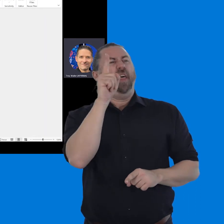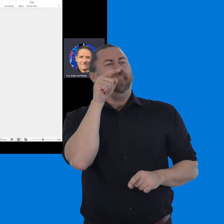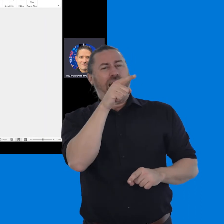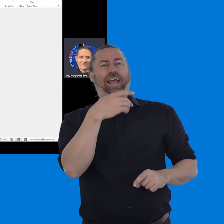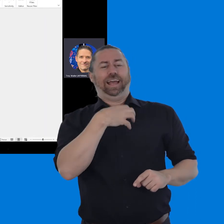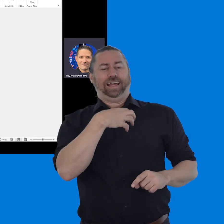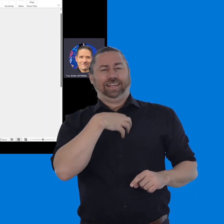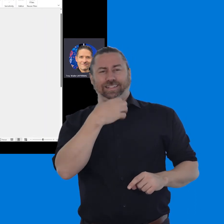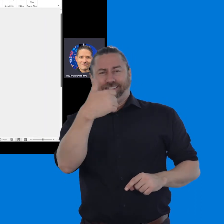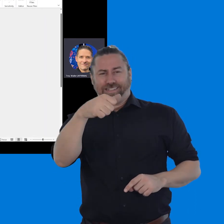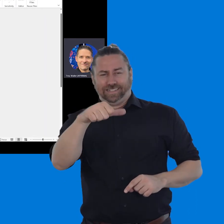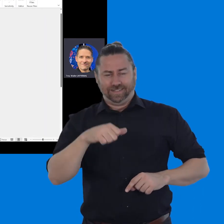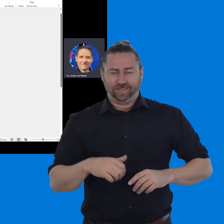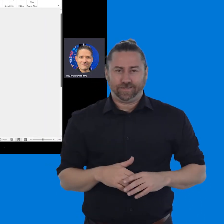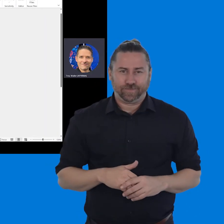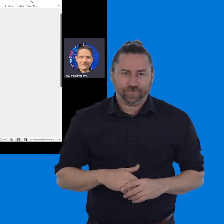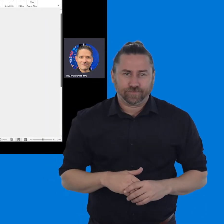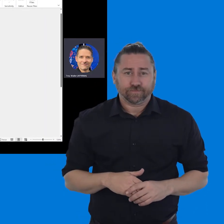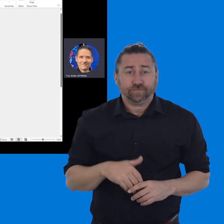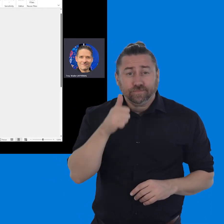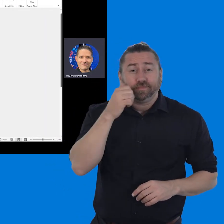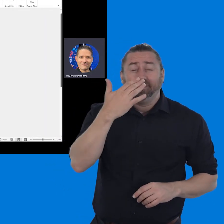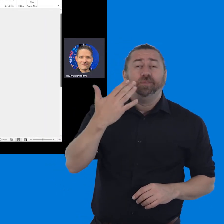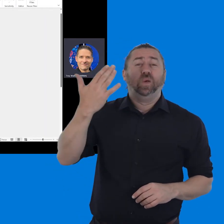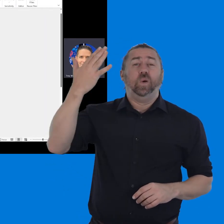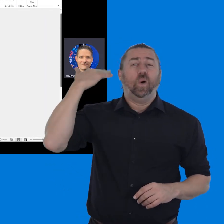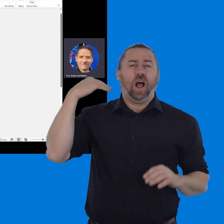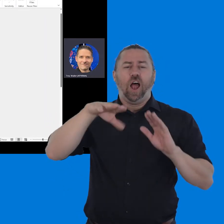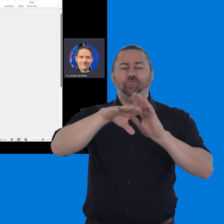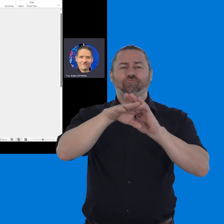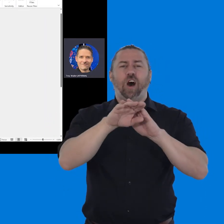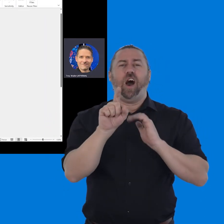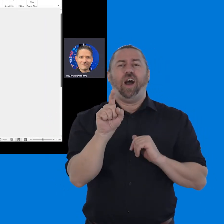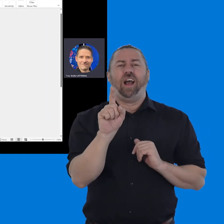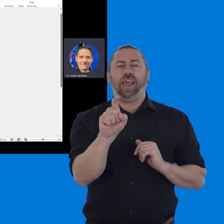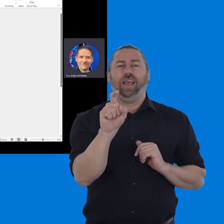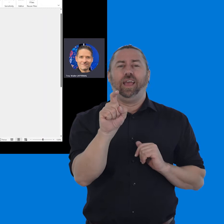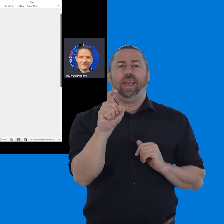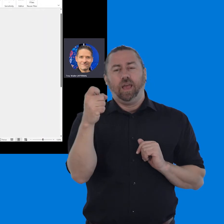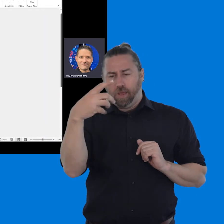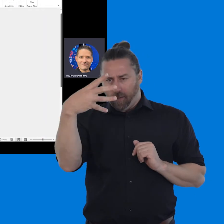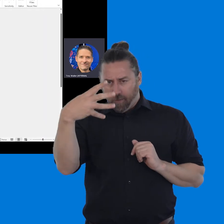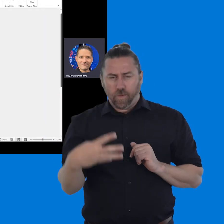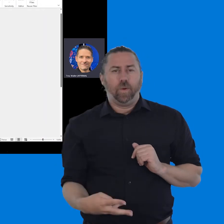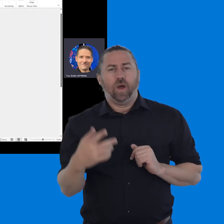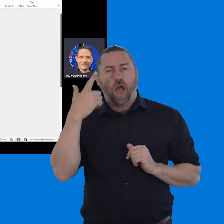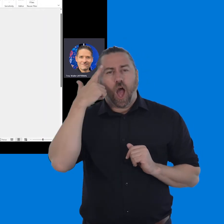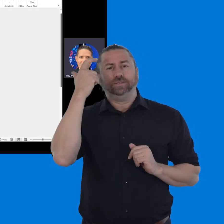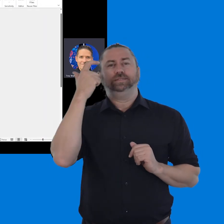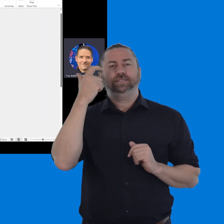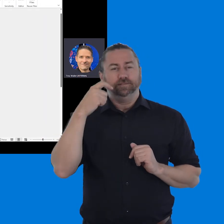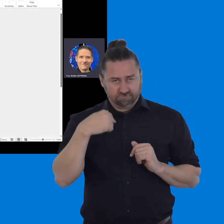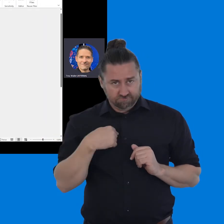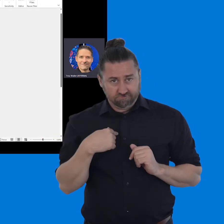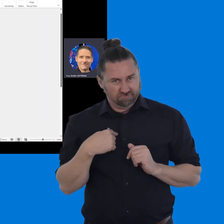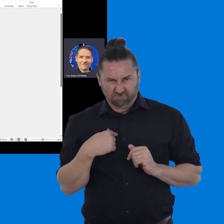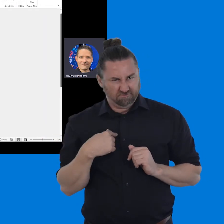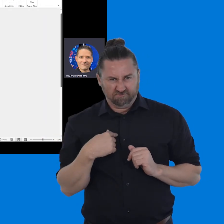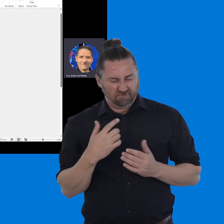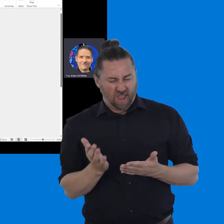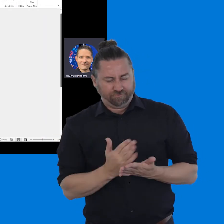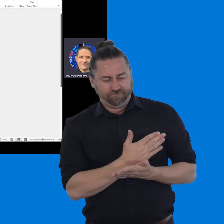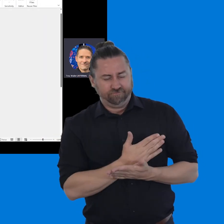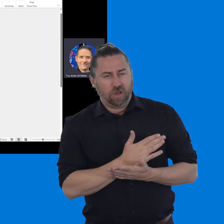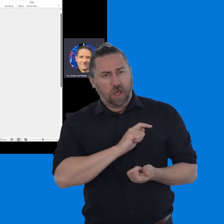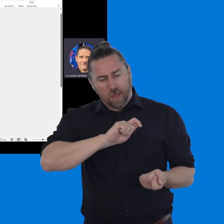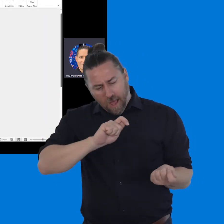kind of error they're actually looking at. Now, once upon a time, as we saw a moment ago, I would right click, I would get a drop down of suggestions. Now what we're